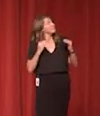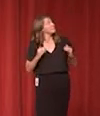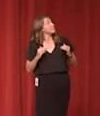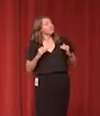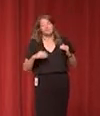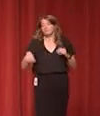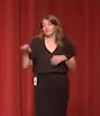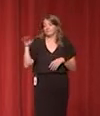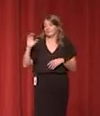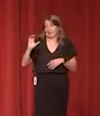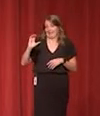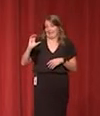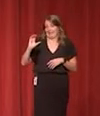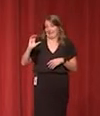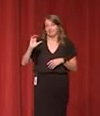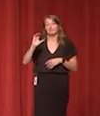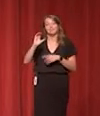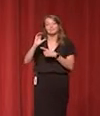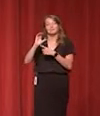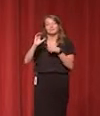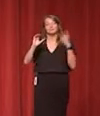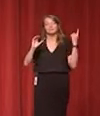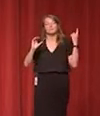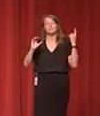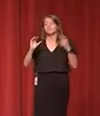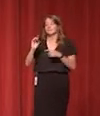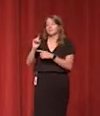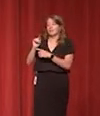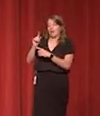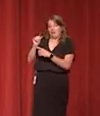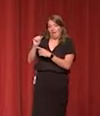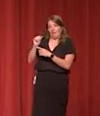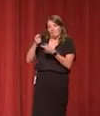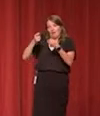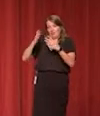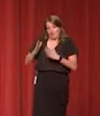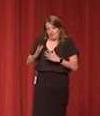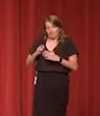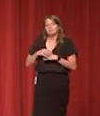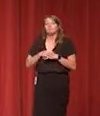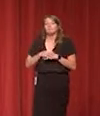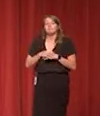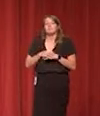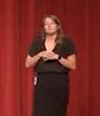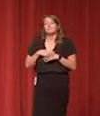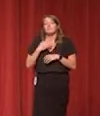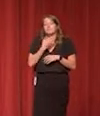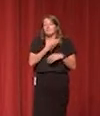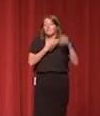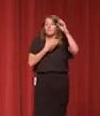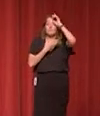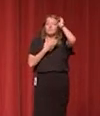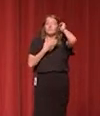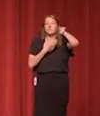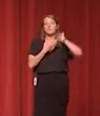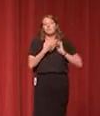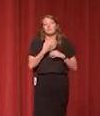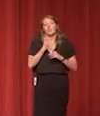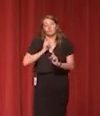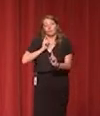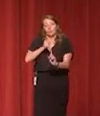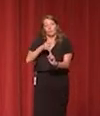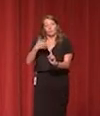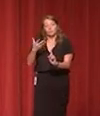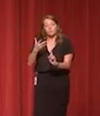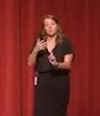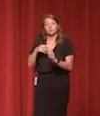data management and statistical core. This is led by Dr. Richard Chappell, who actually oversees make sure